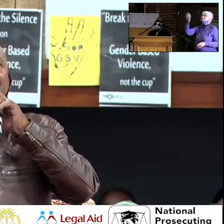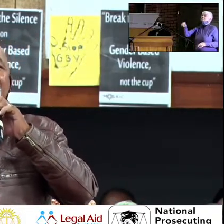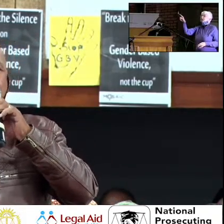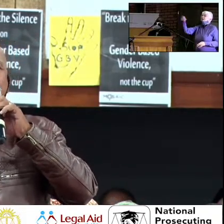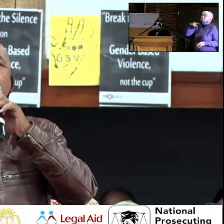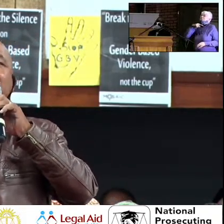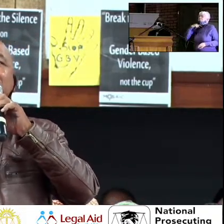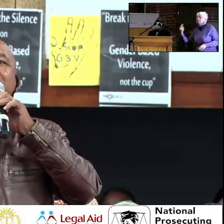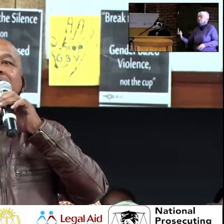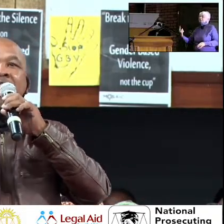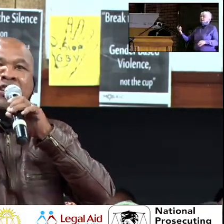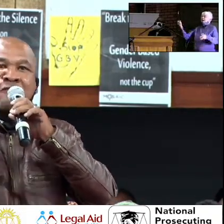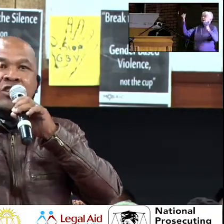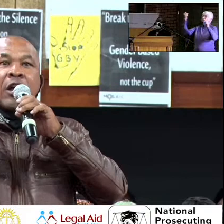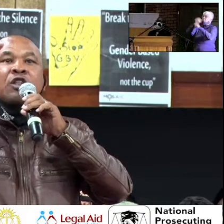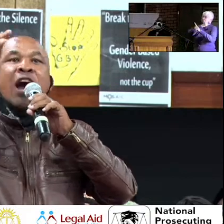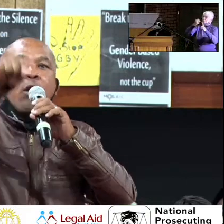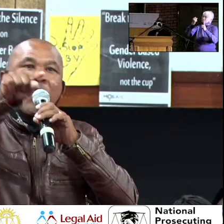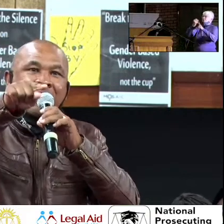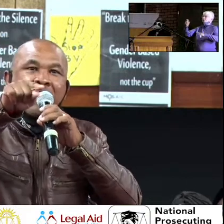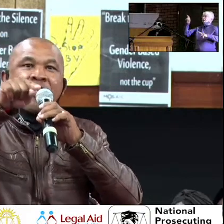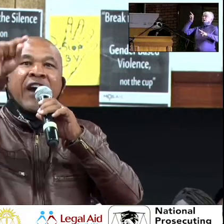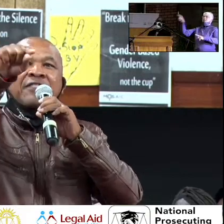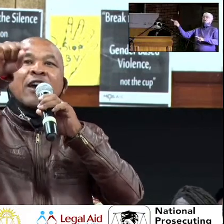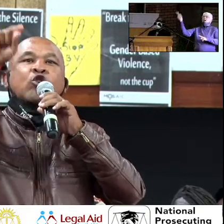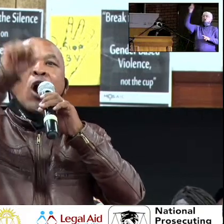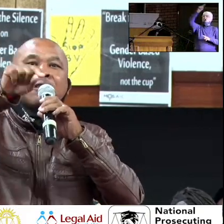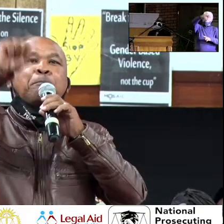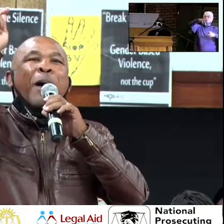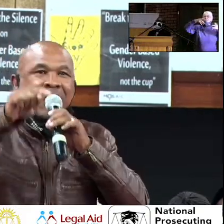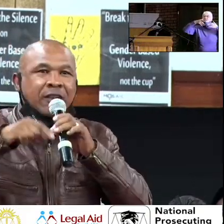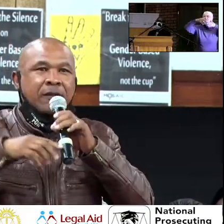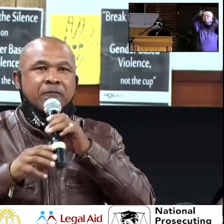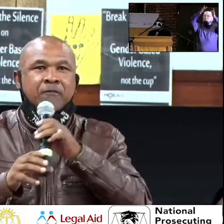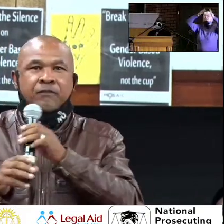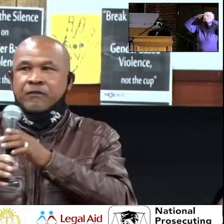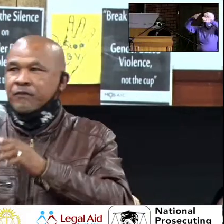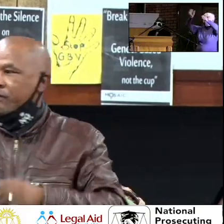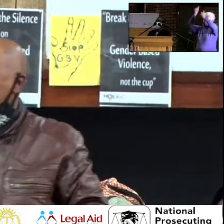even us or the detectives knowing that they got bail.